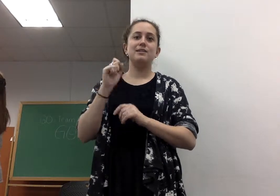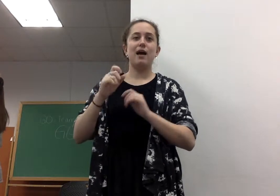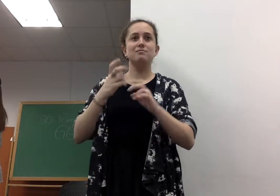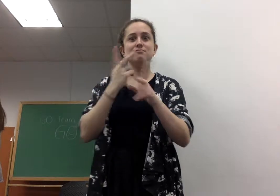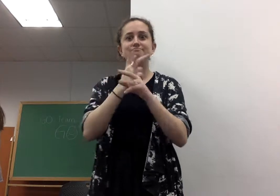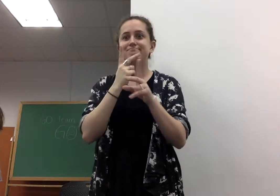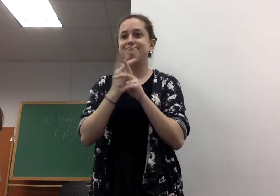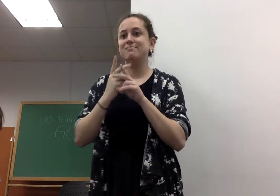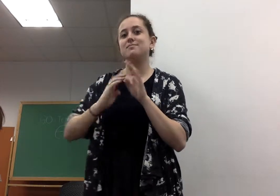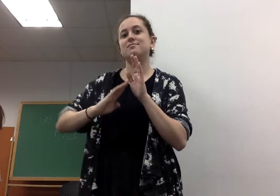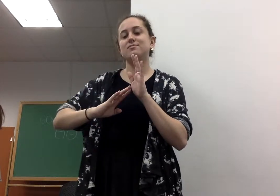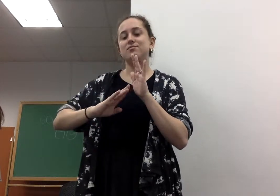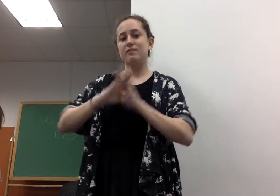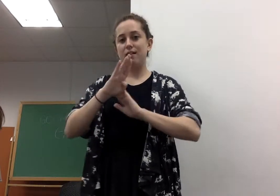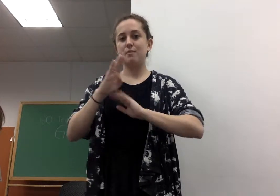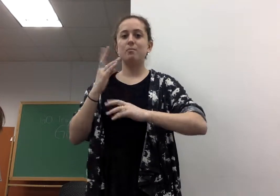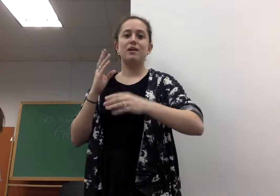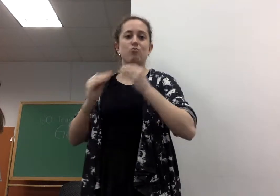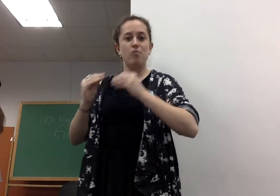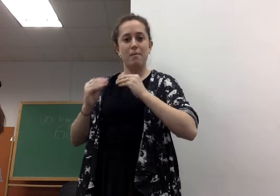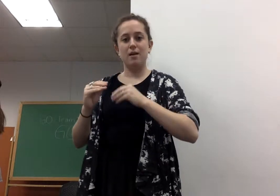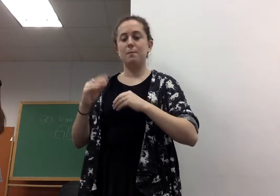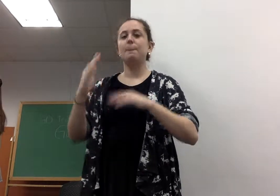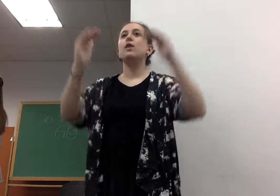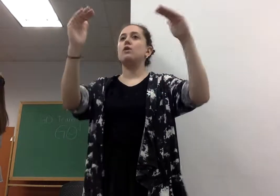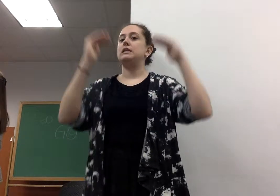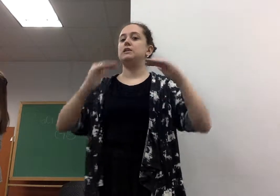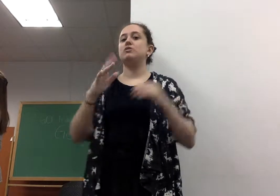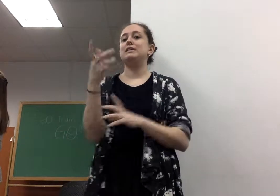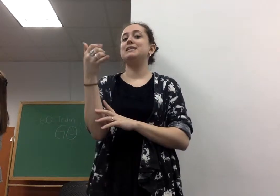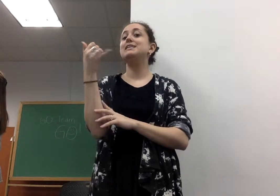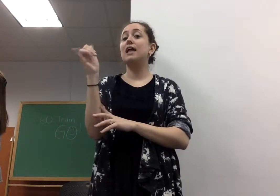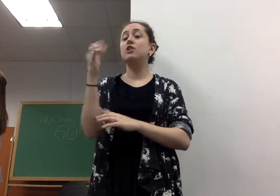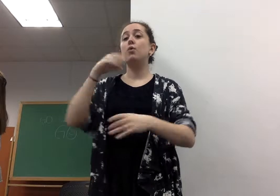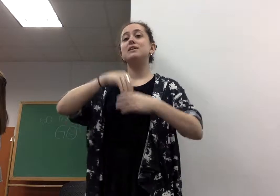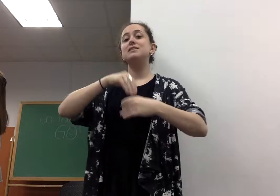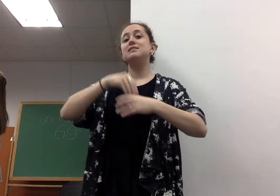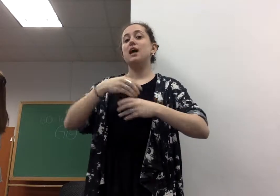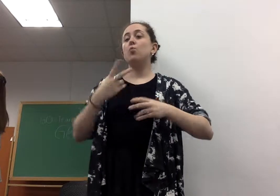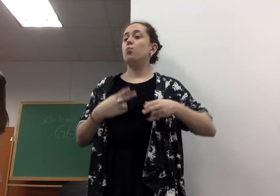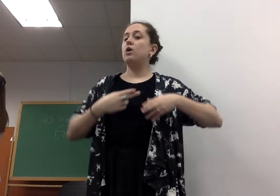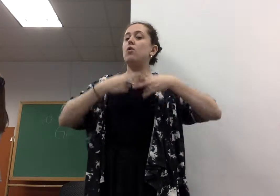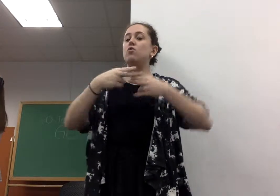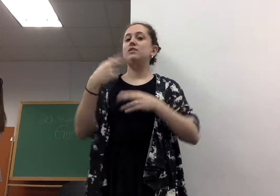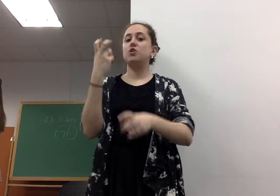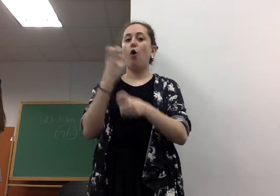Let's go down to the next one. The yellow inside. We call this hard bone, but the word that your book's going to use is